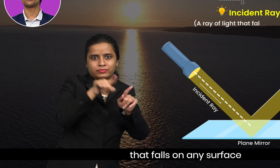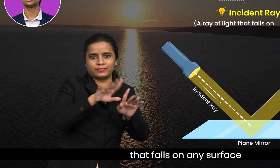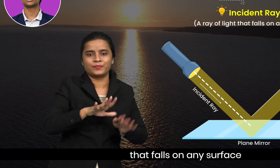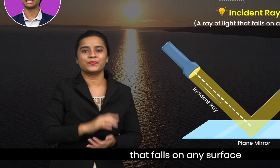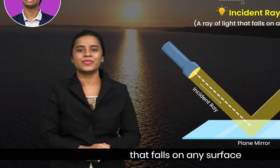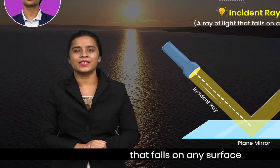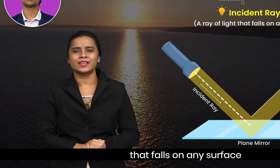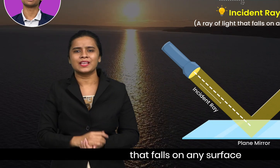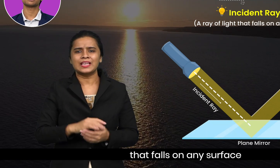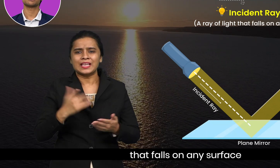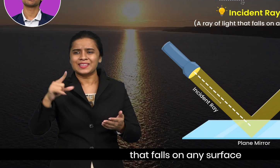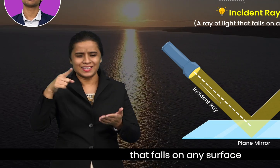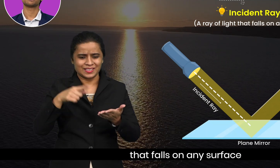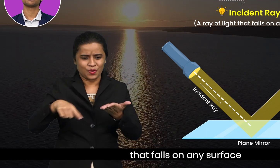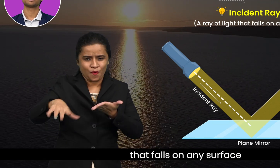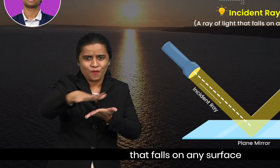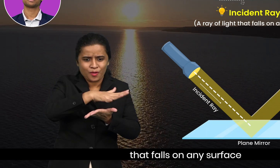that falls on any surface,